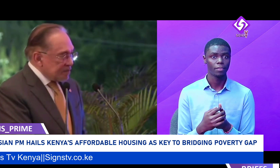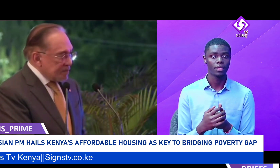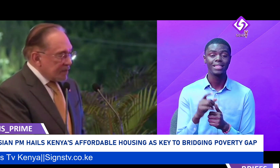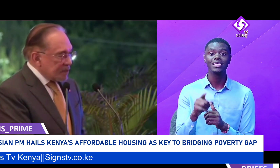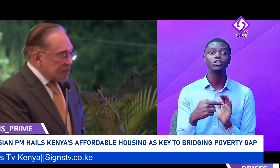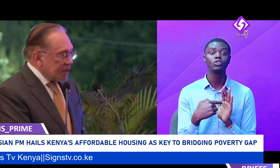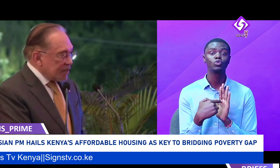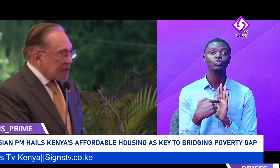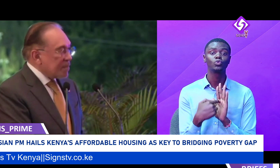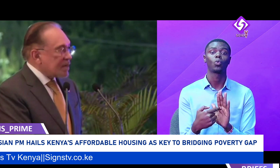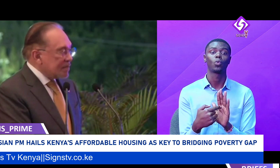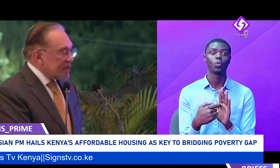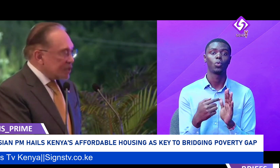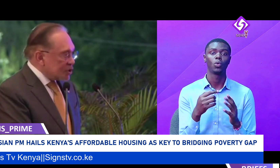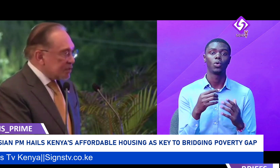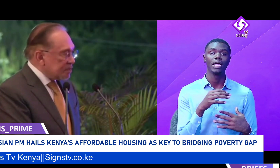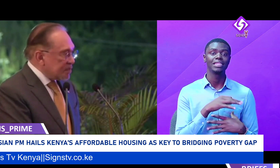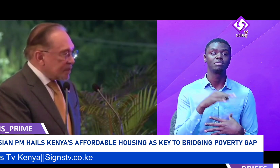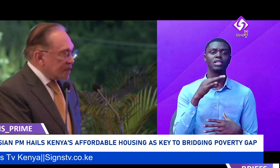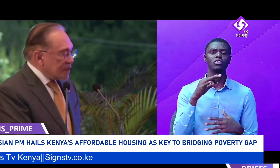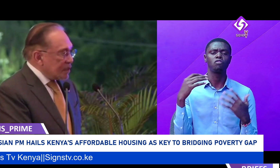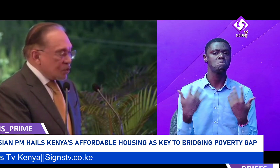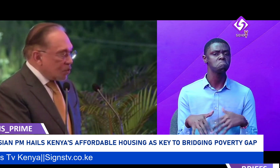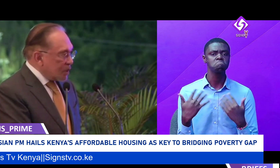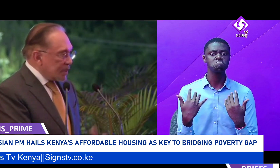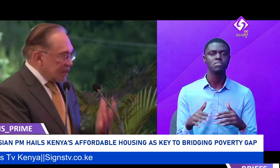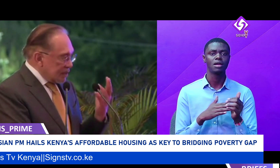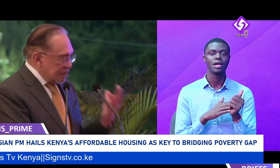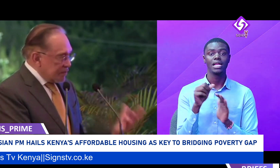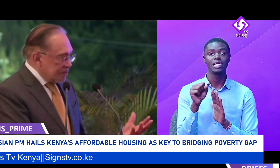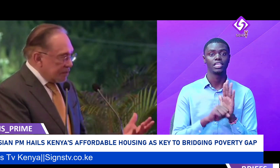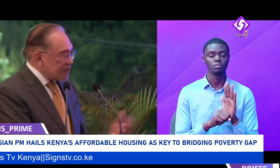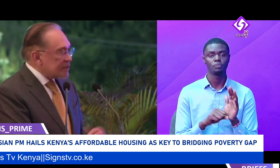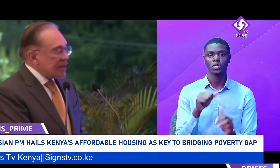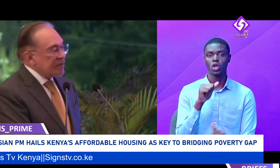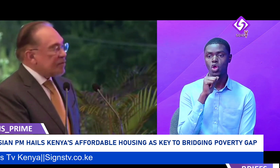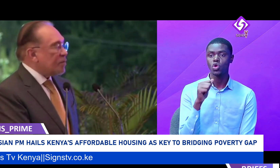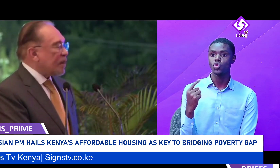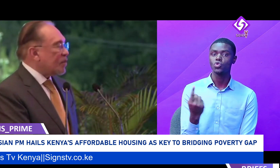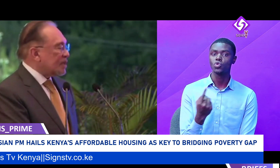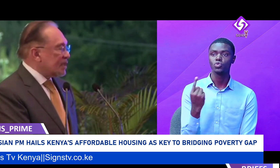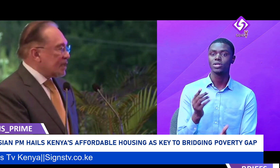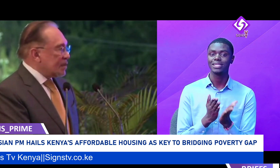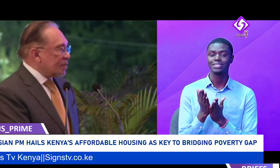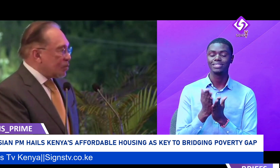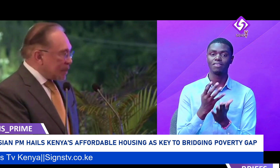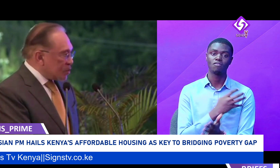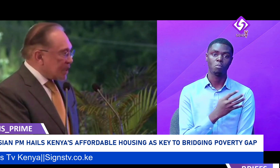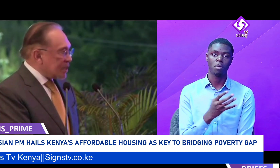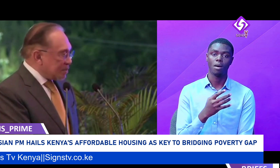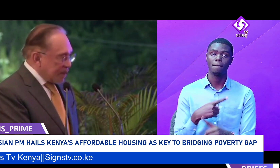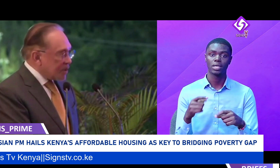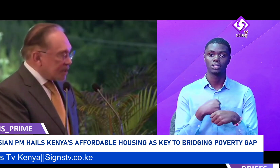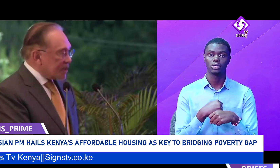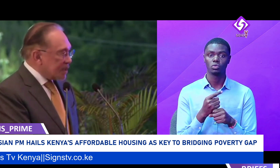exemplifies the spirit of a remarkable leadership, not only striving for power, but to make sure